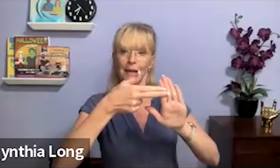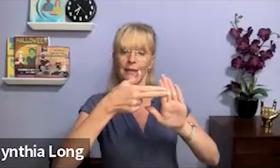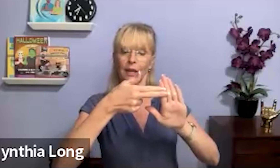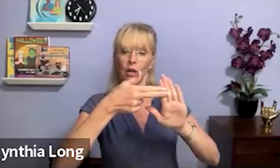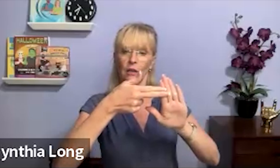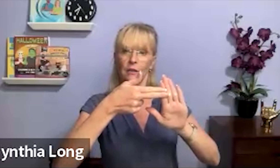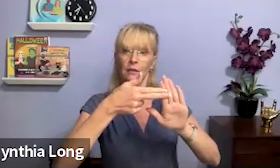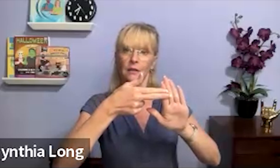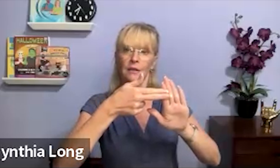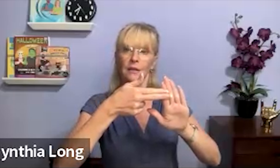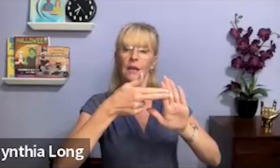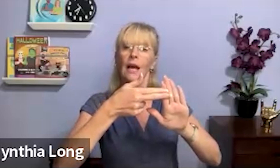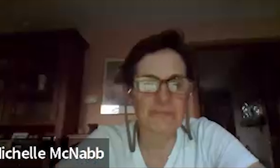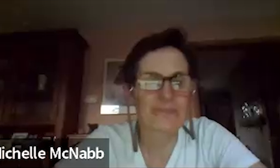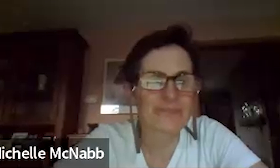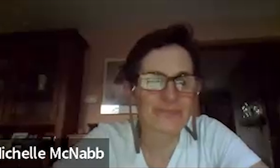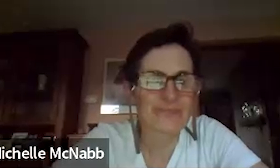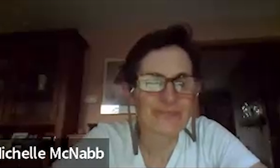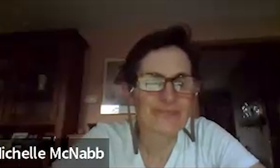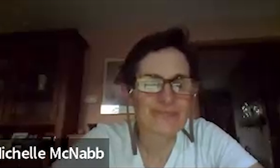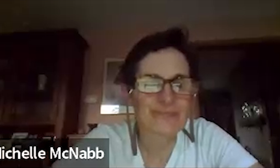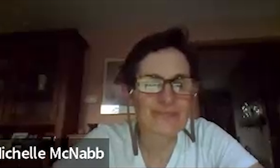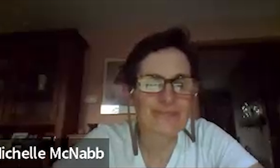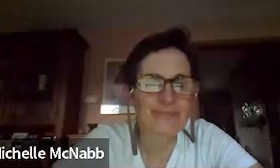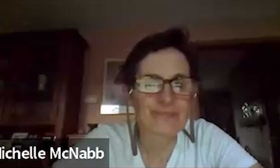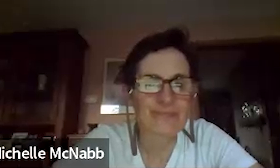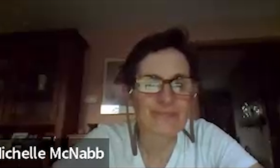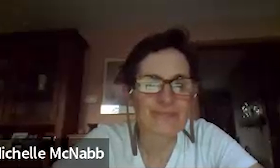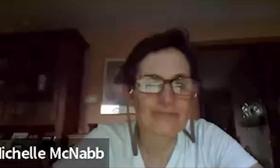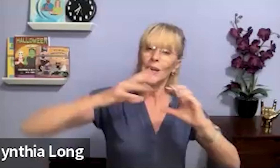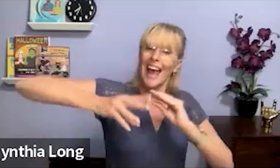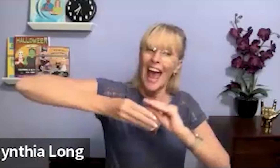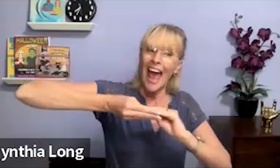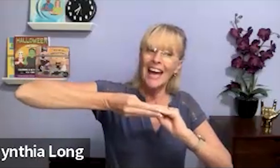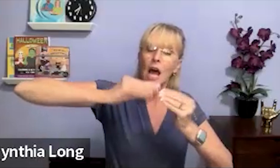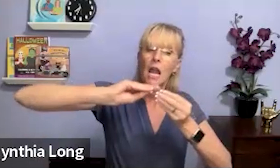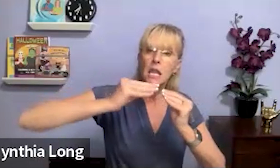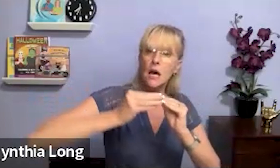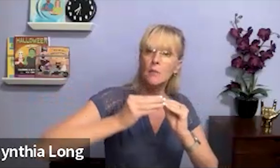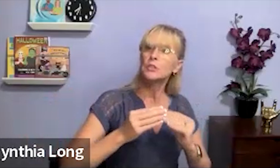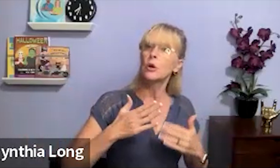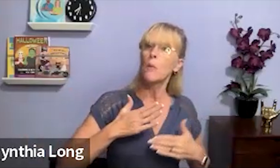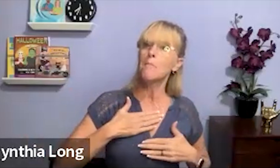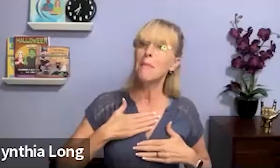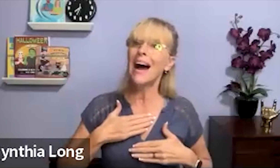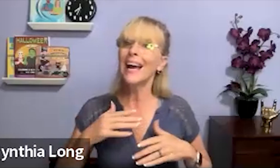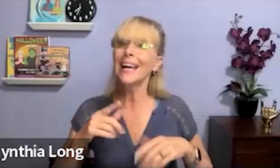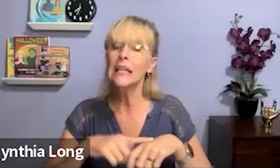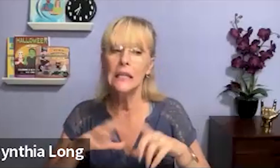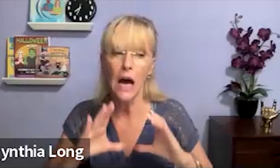that there. Okay. And even on your clock, you can add numbers. So my